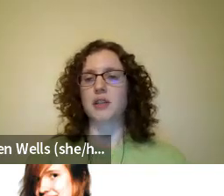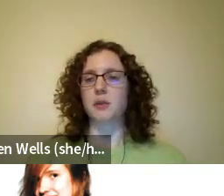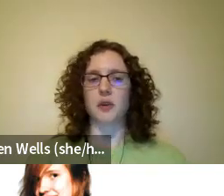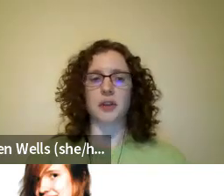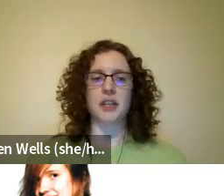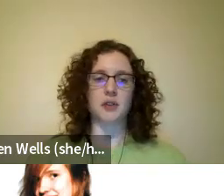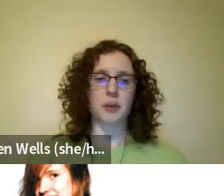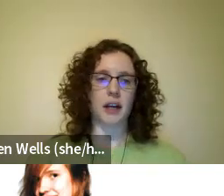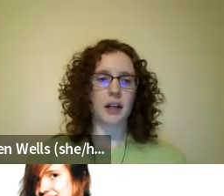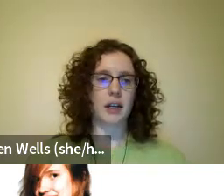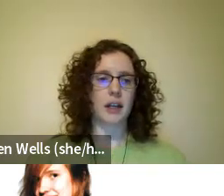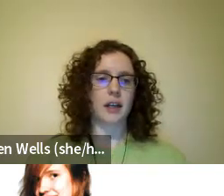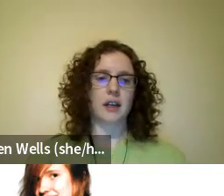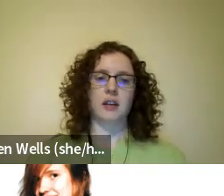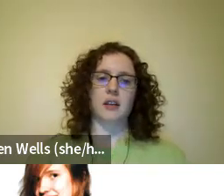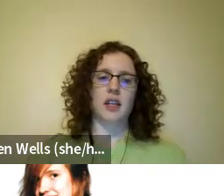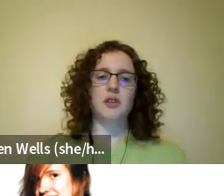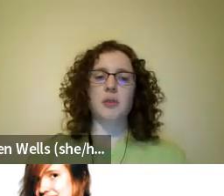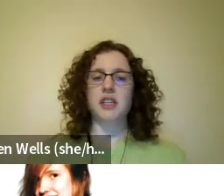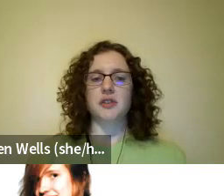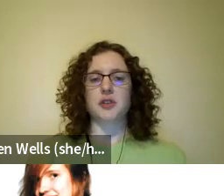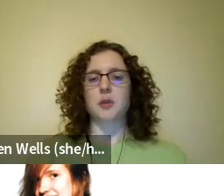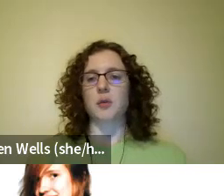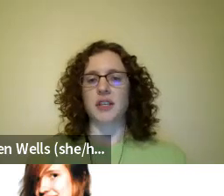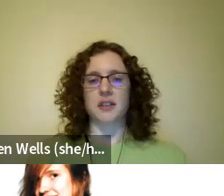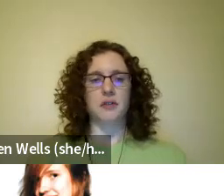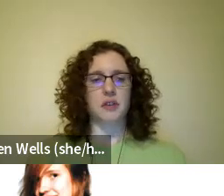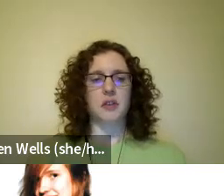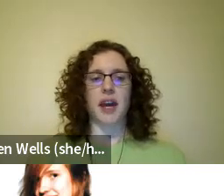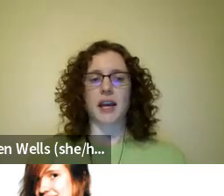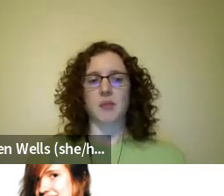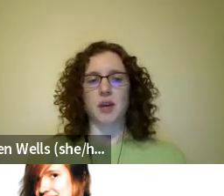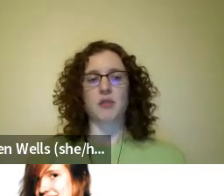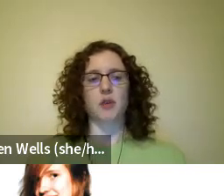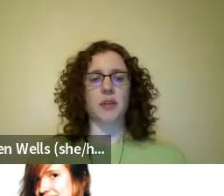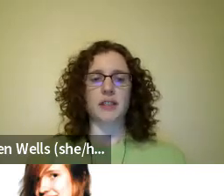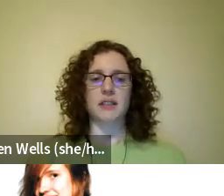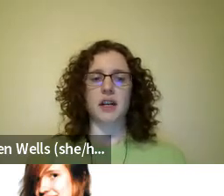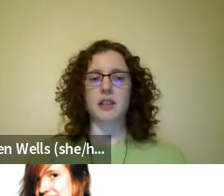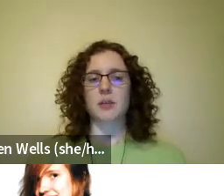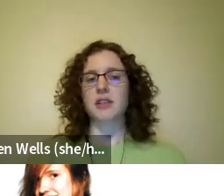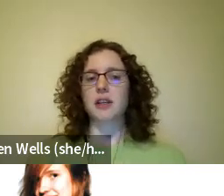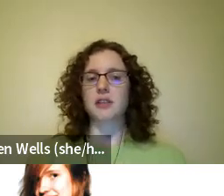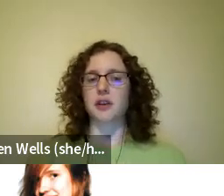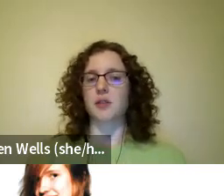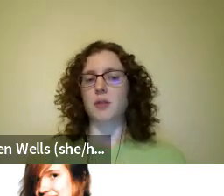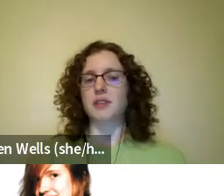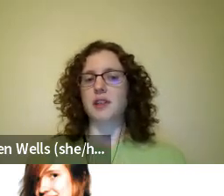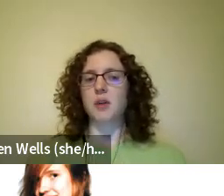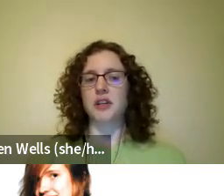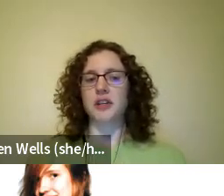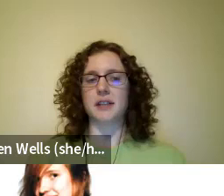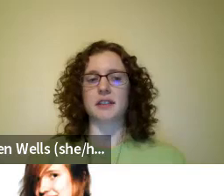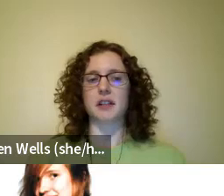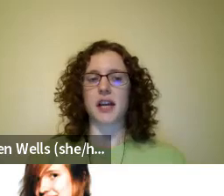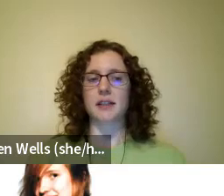my parents were focused elsewhere. Even my teachers were permissive due to my academic performance, not expressing concern about me